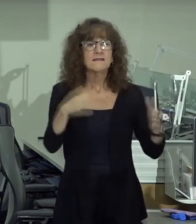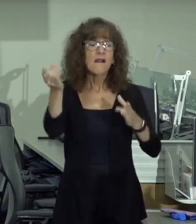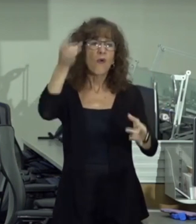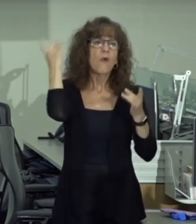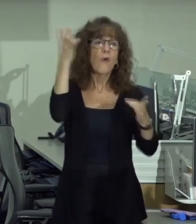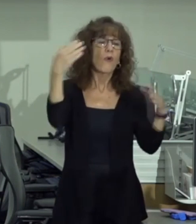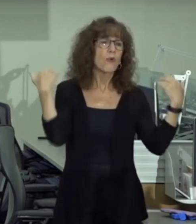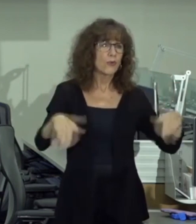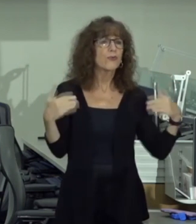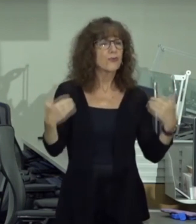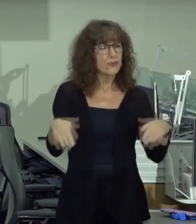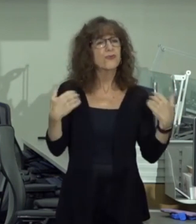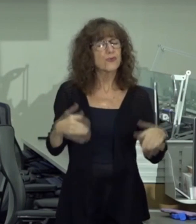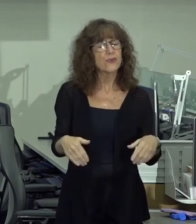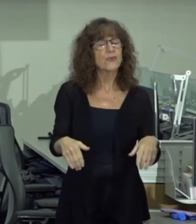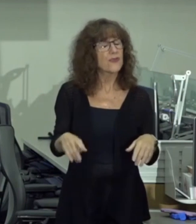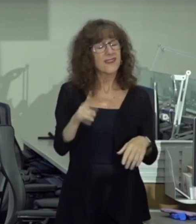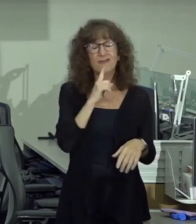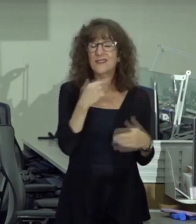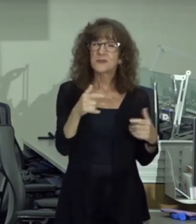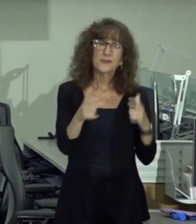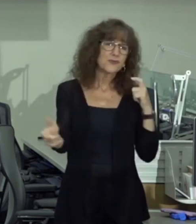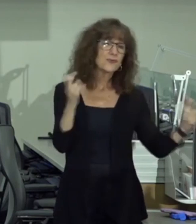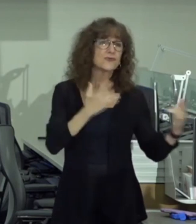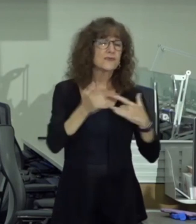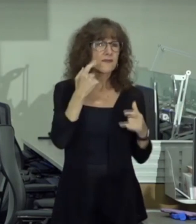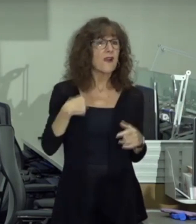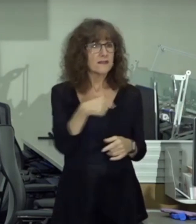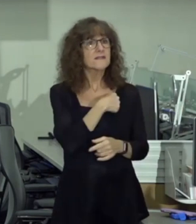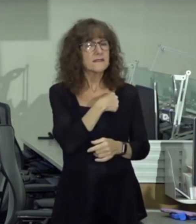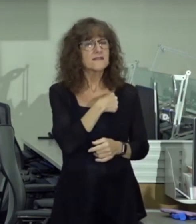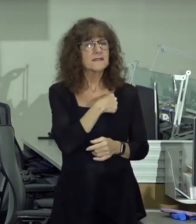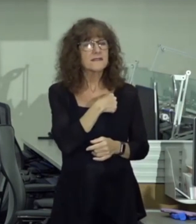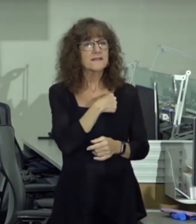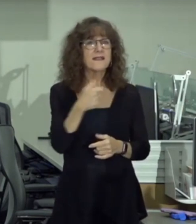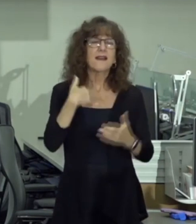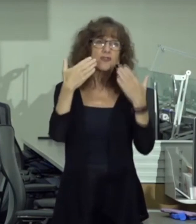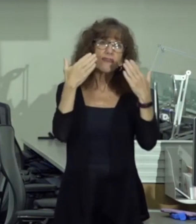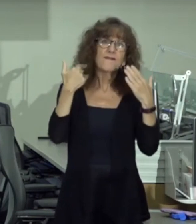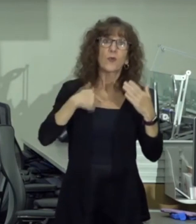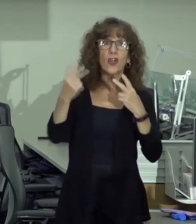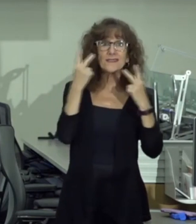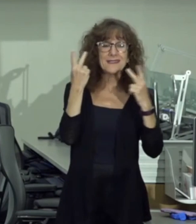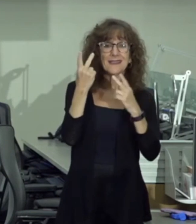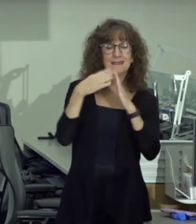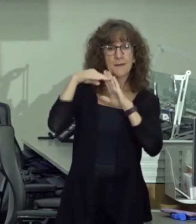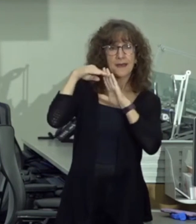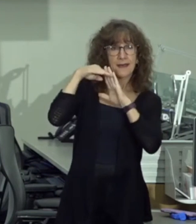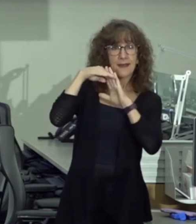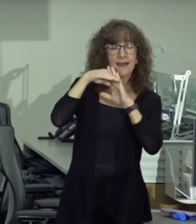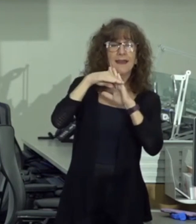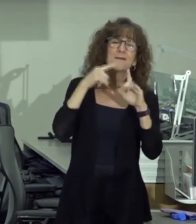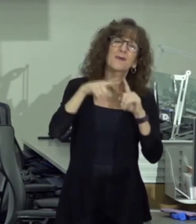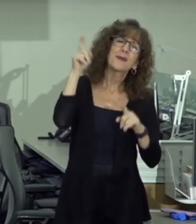been terrible, and it is still a great concern for all of us. I am grateful that we're seeing some declines,